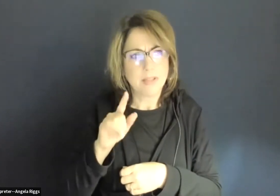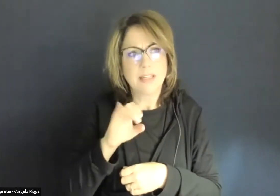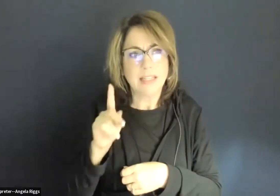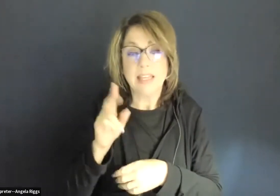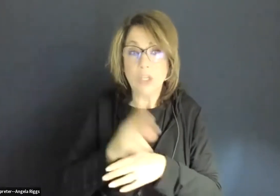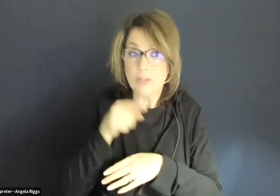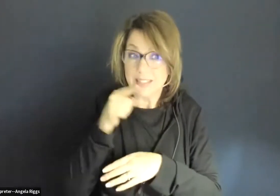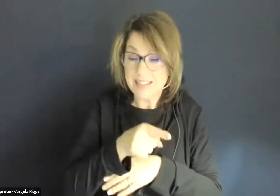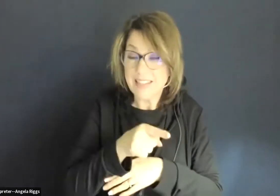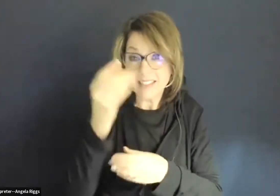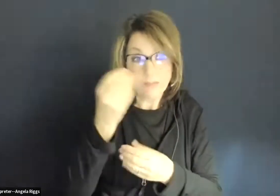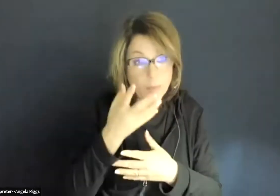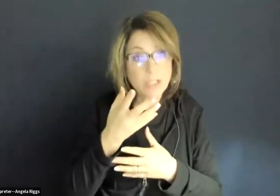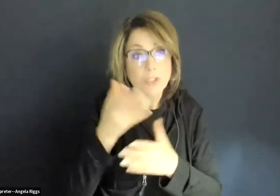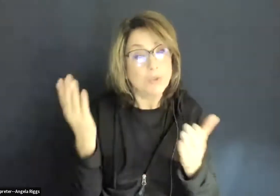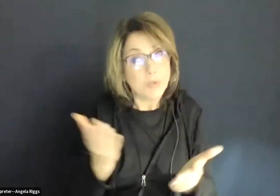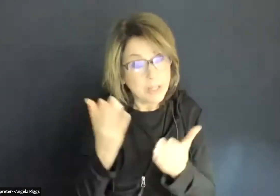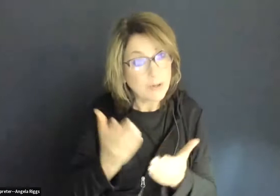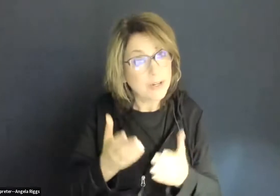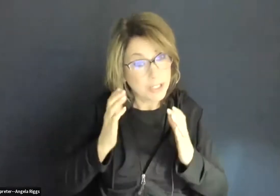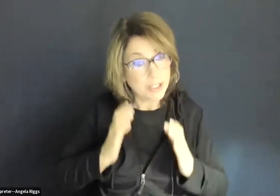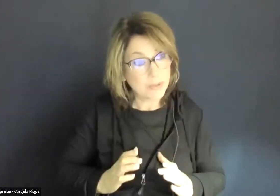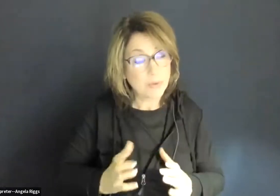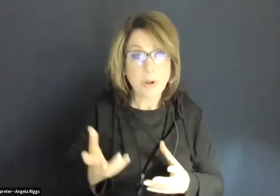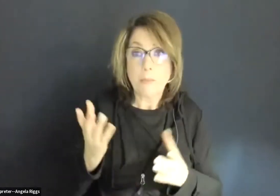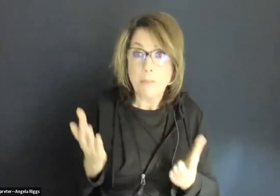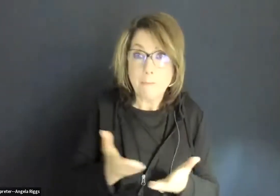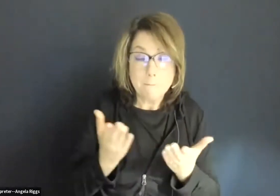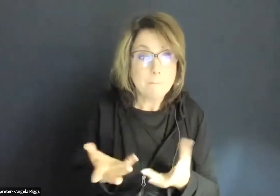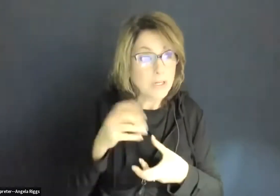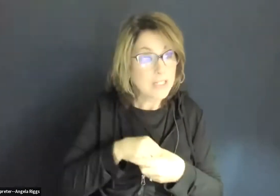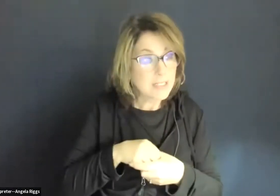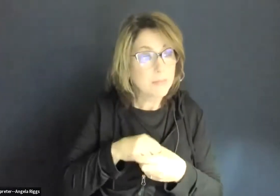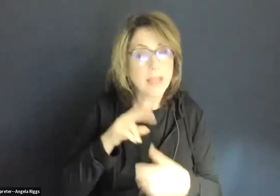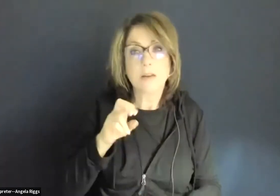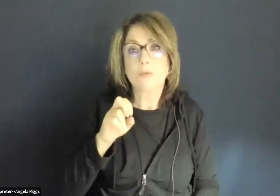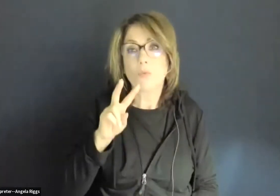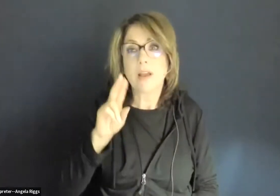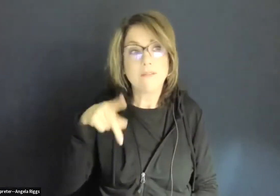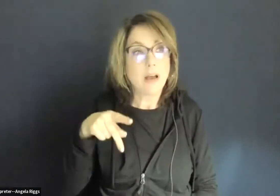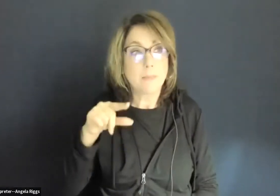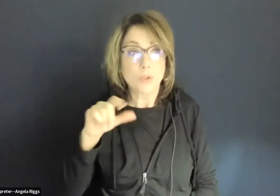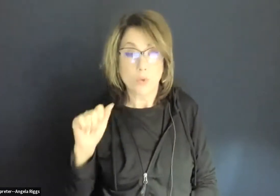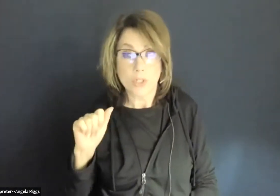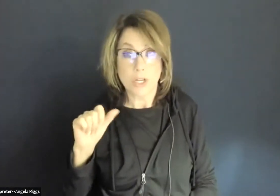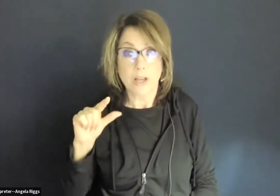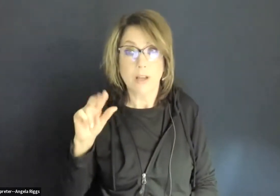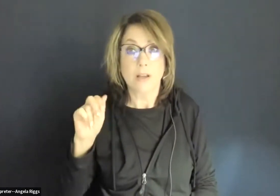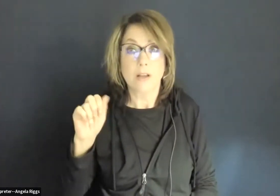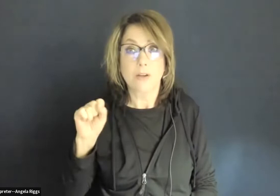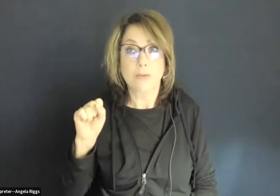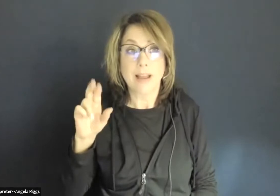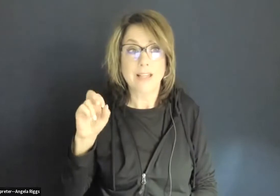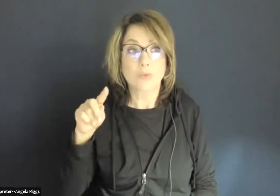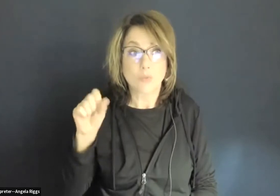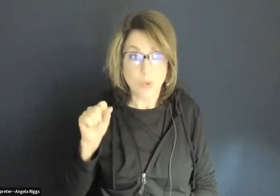consumers to participate in the following. We have Rev Up Georgia and Grassroots Connectors, which seeks to bring